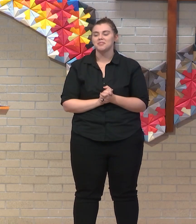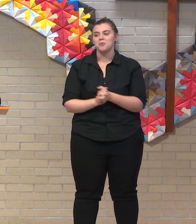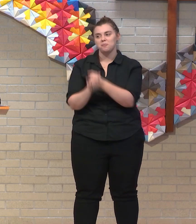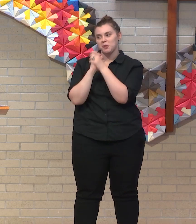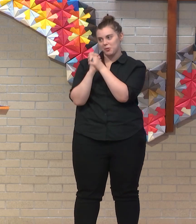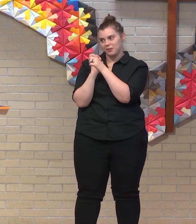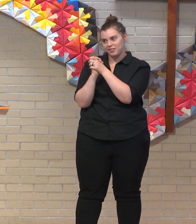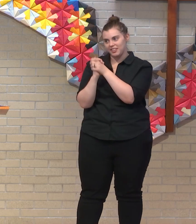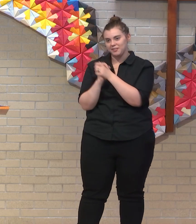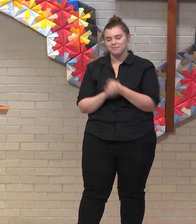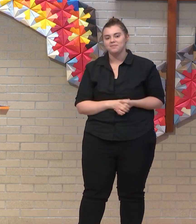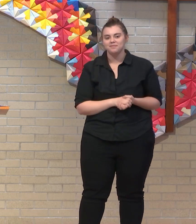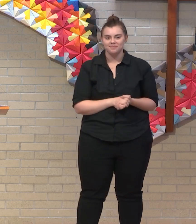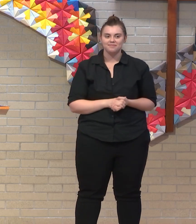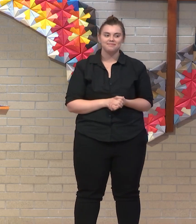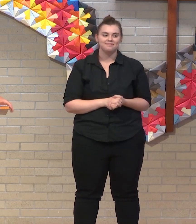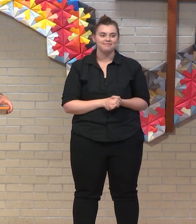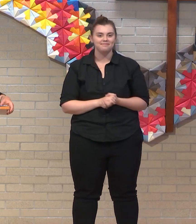Congratulations, Bongiwe.